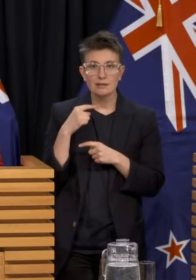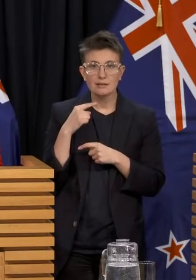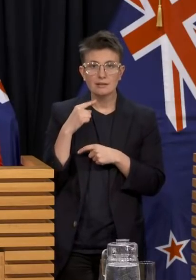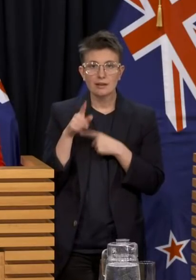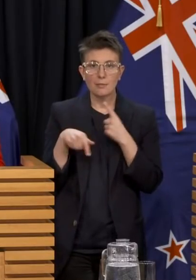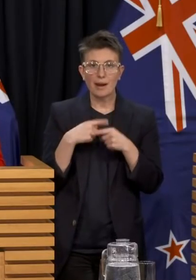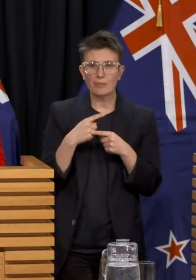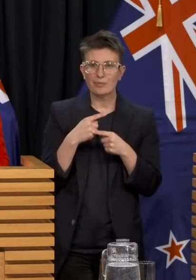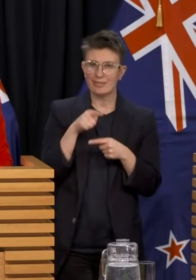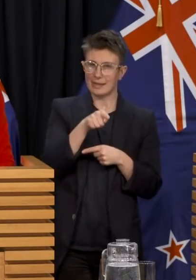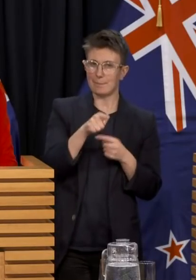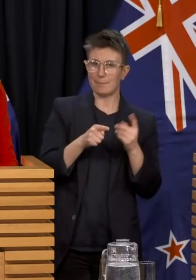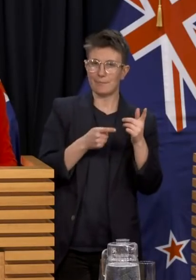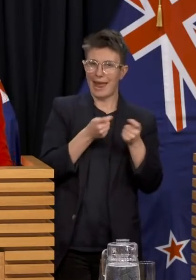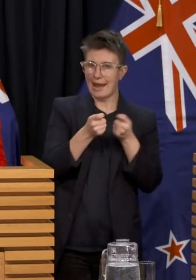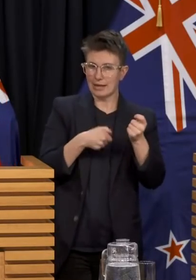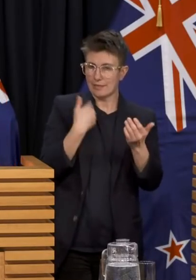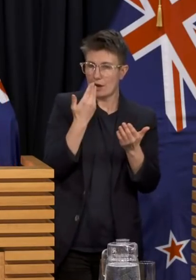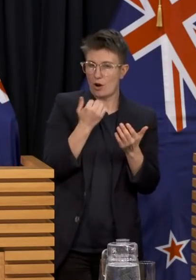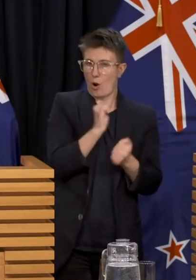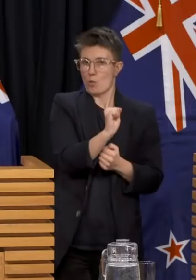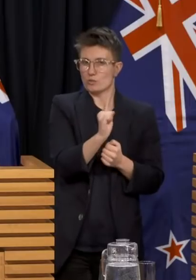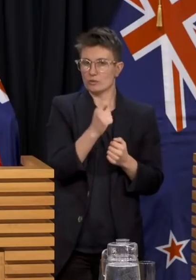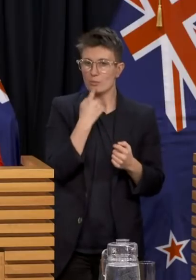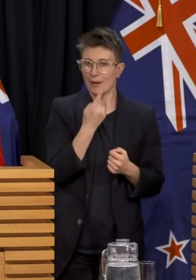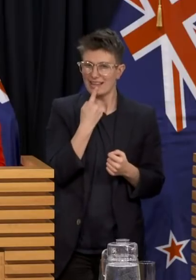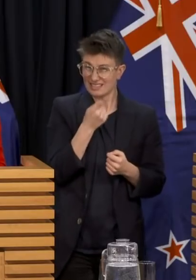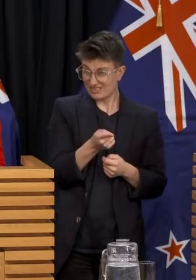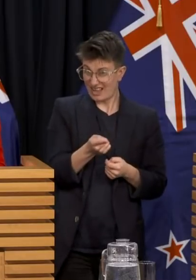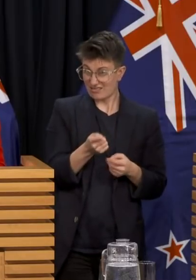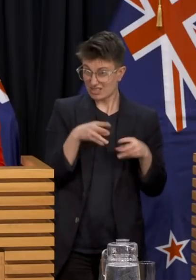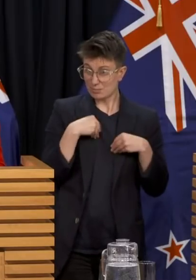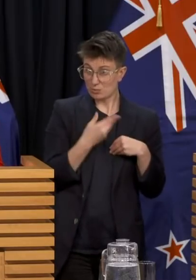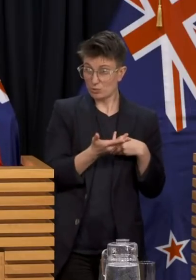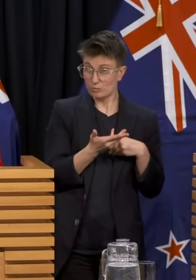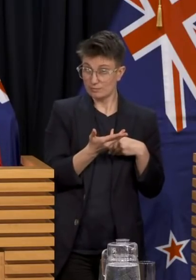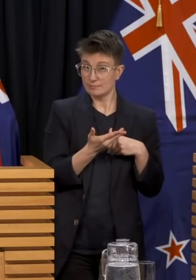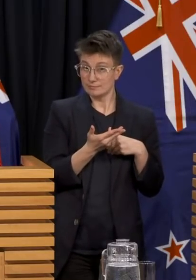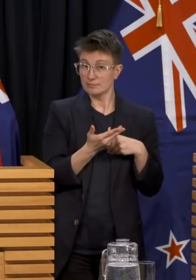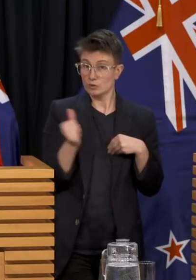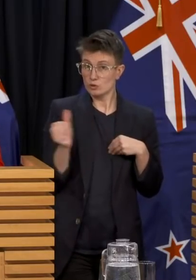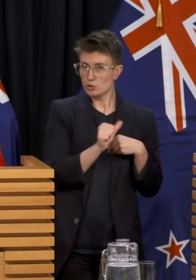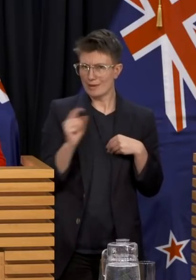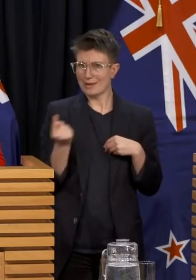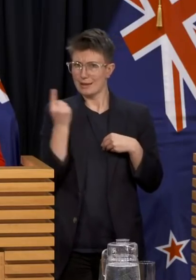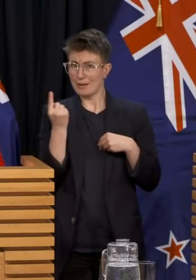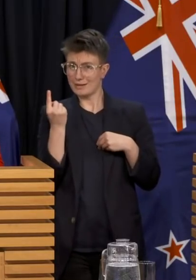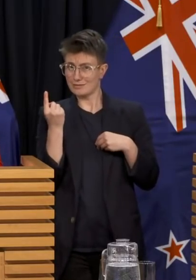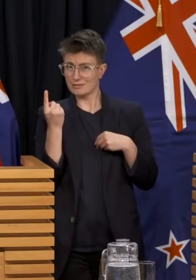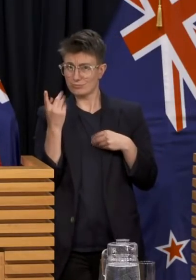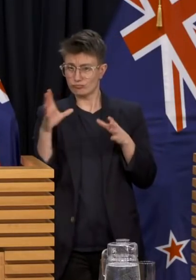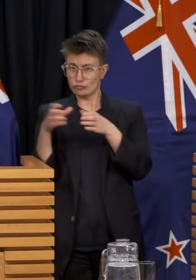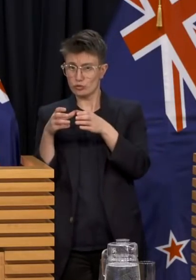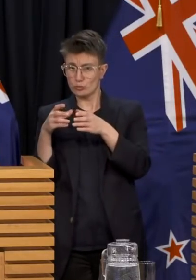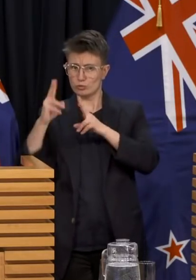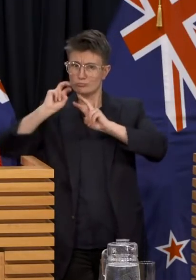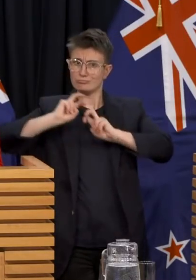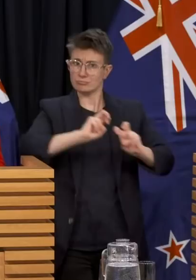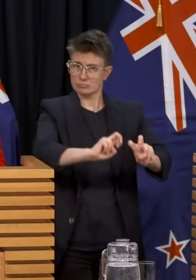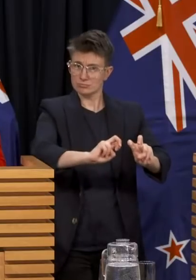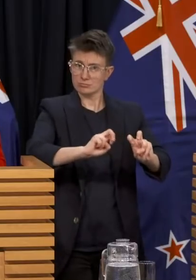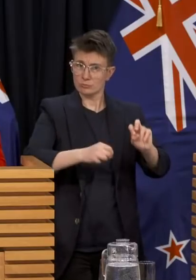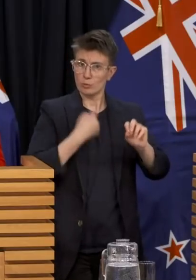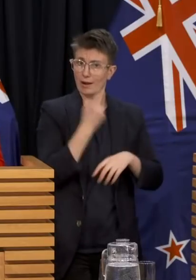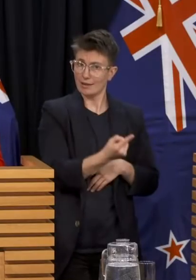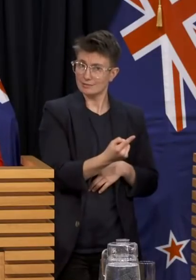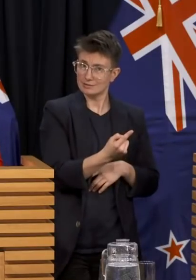own complaints? Well, we have seen situations before where in order to make sure that we